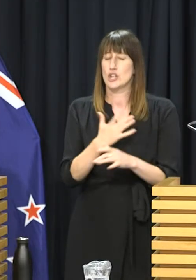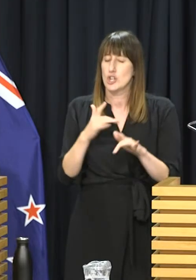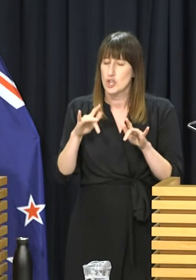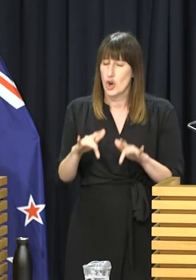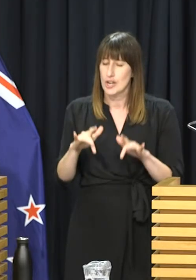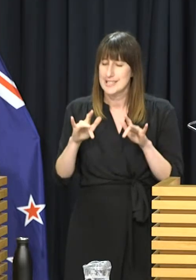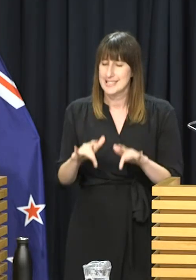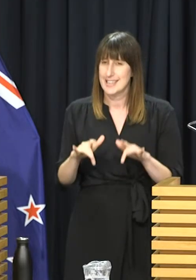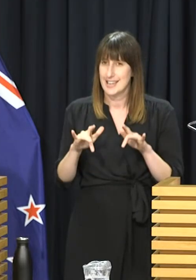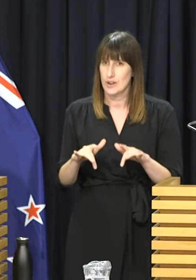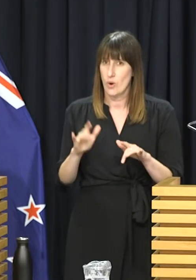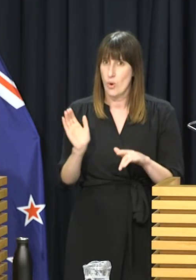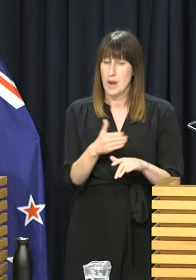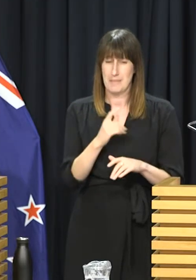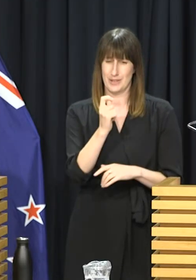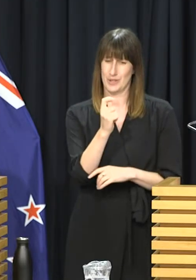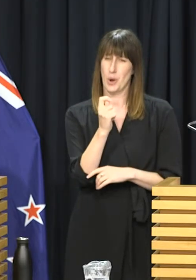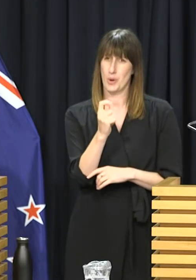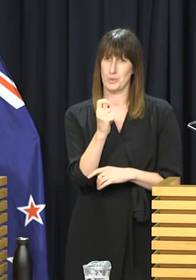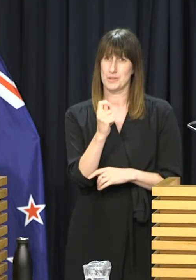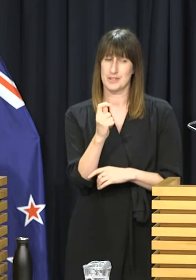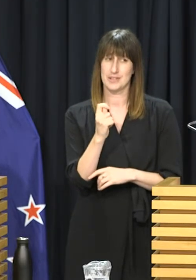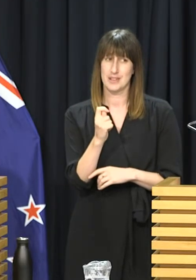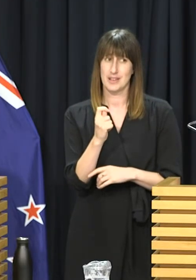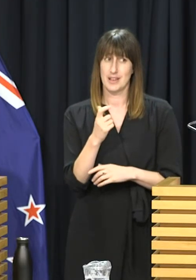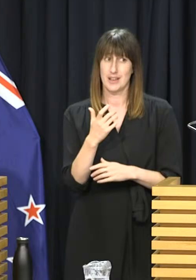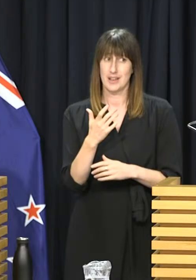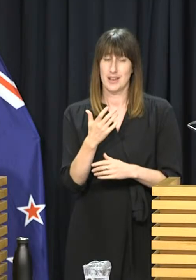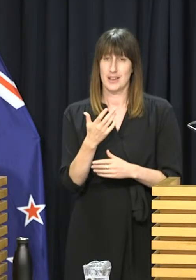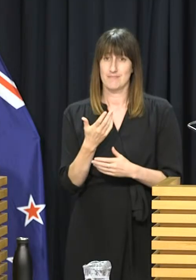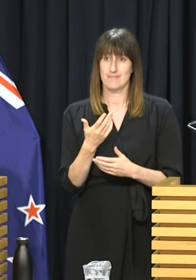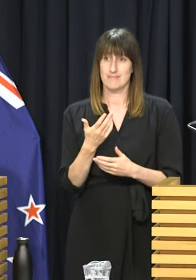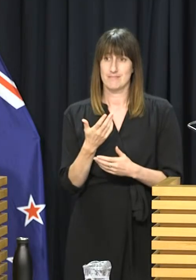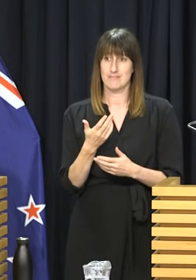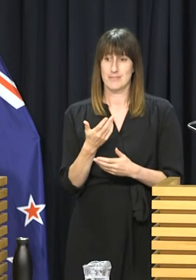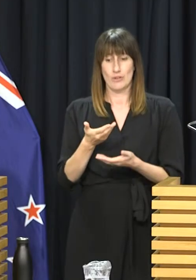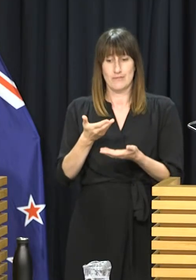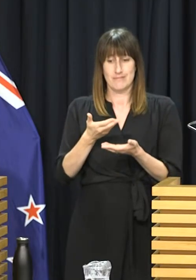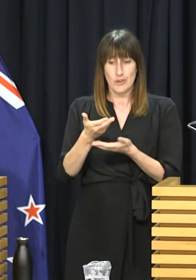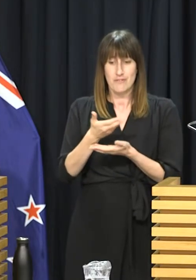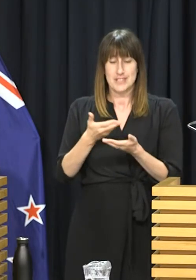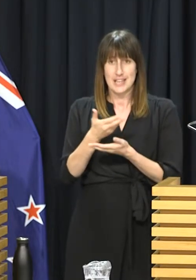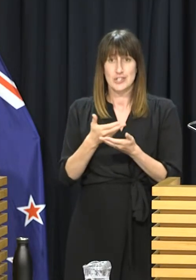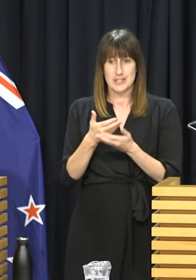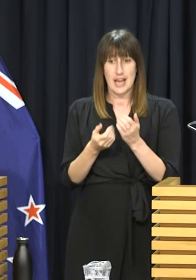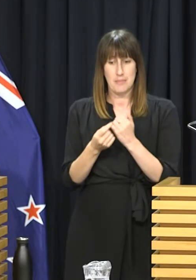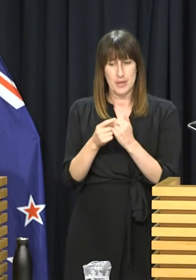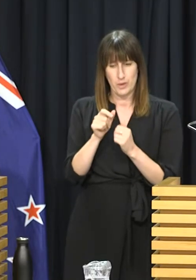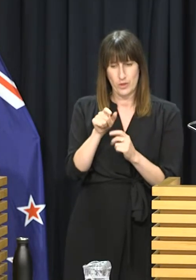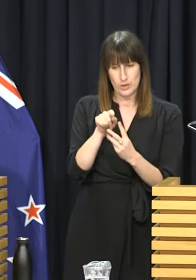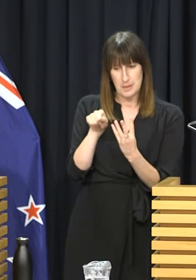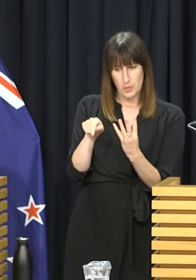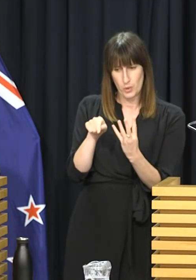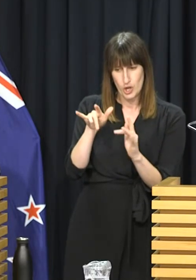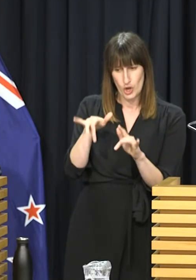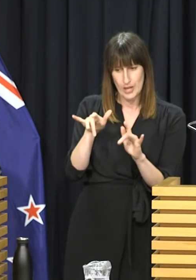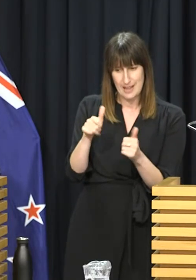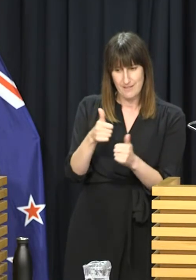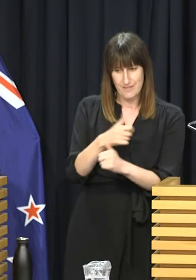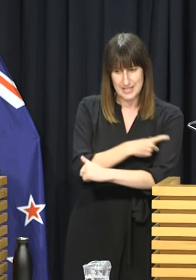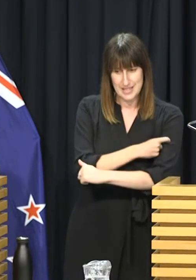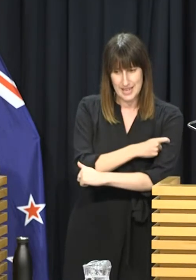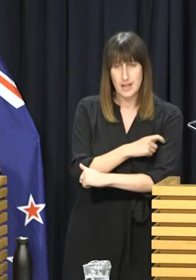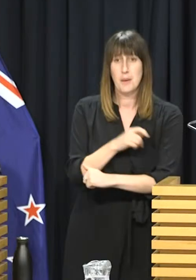yet, but we are certainly getting close to it. And conversations are happening with the relatively small number of people who have yet to be vaccinated to make sure they